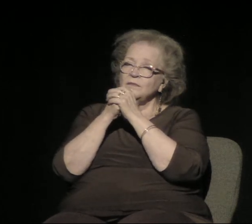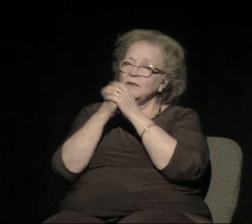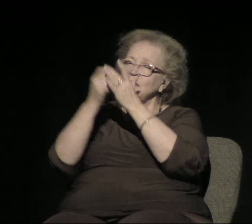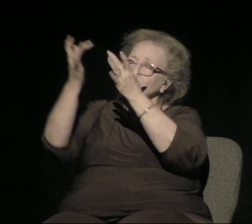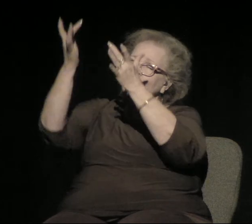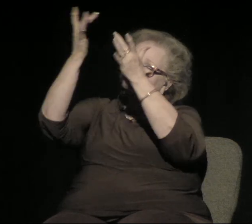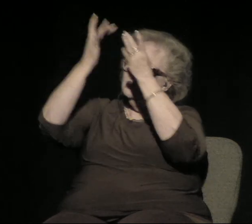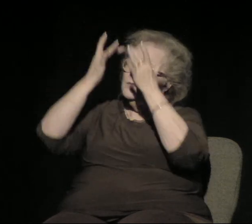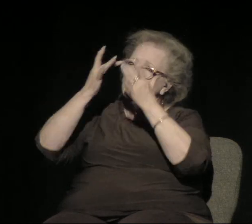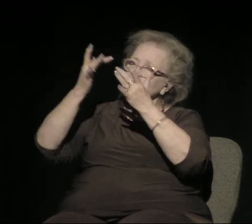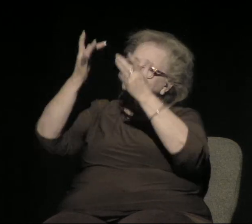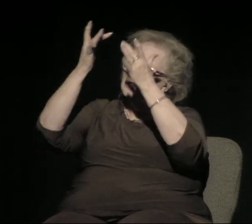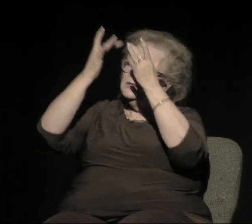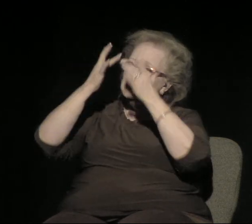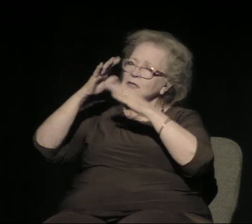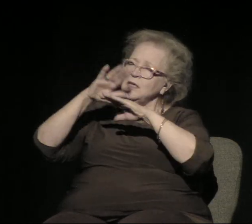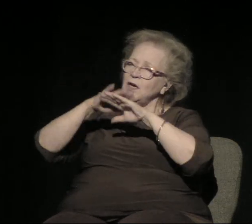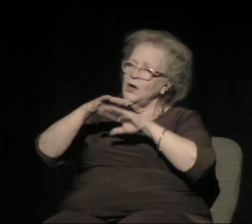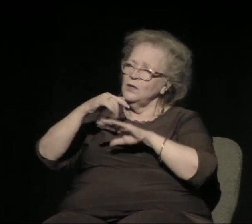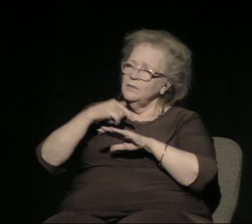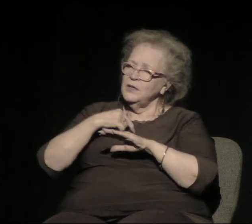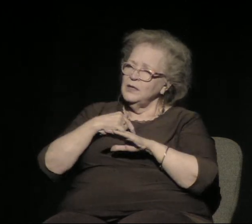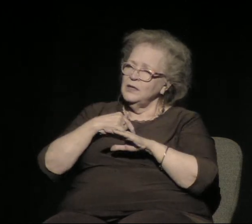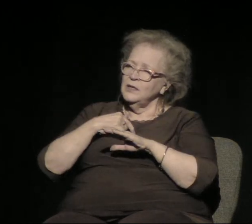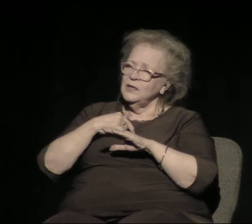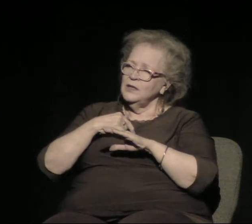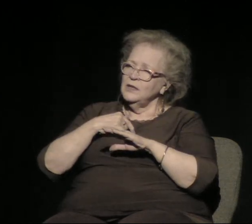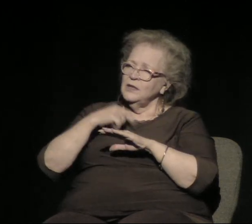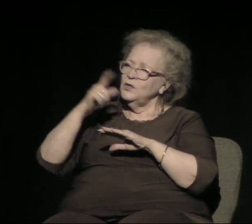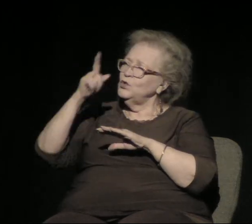Have mercy on me, O God, according to your unfailing love.